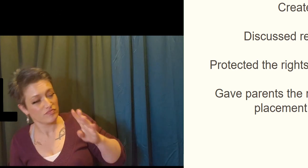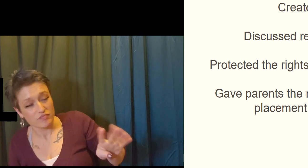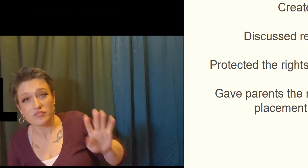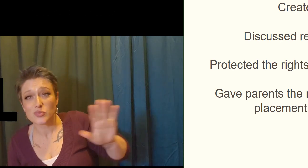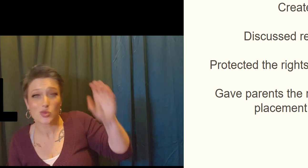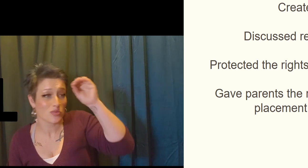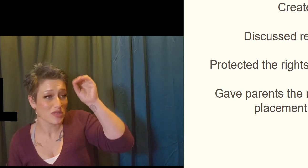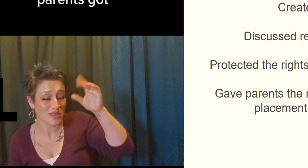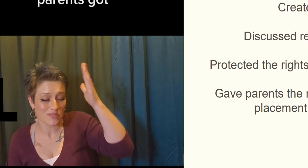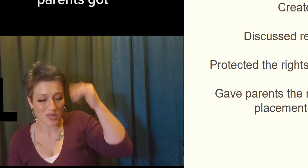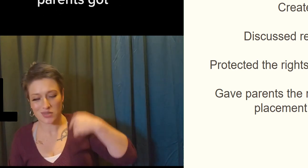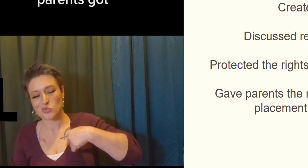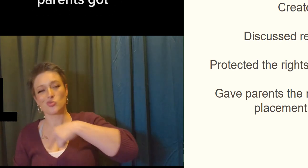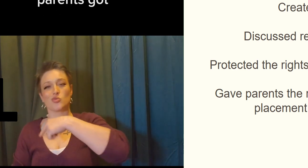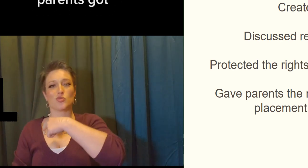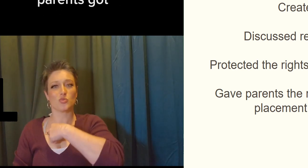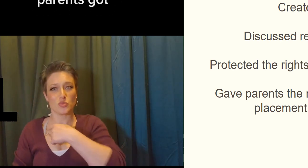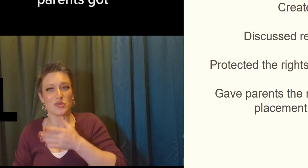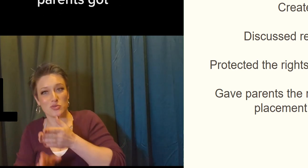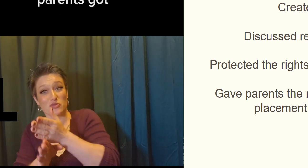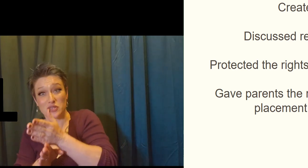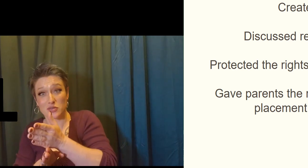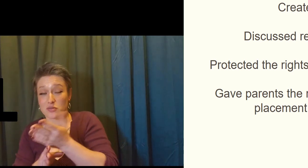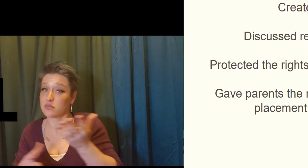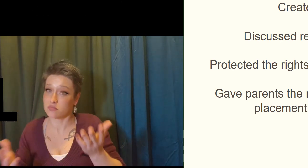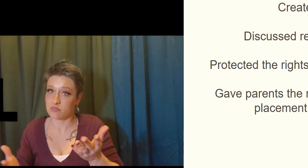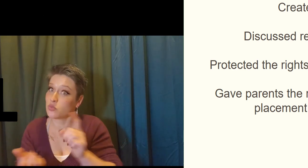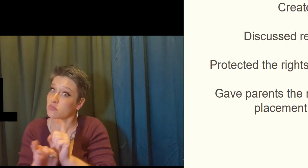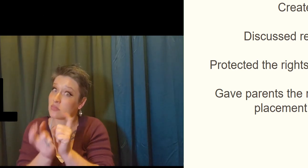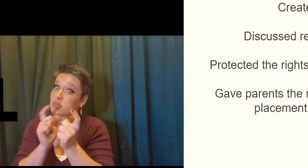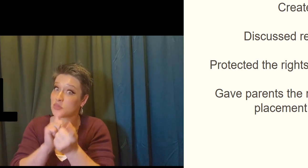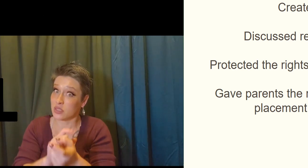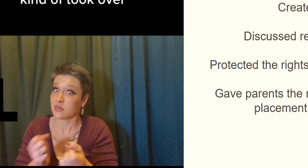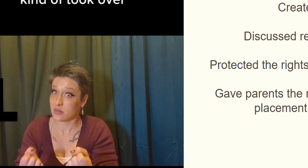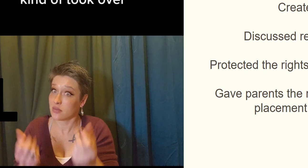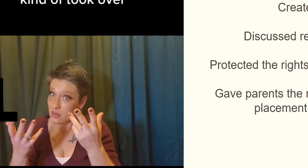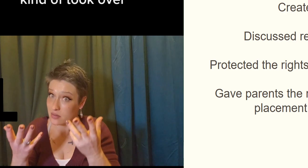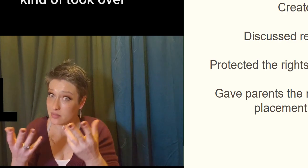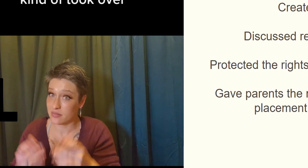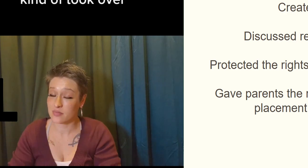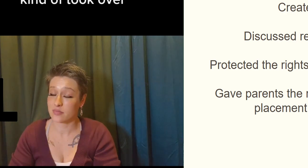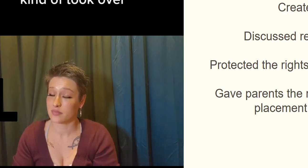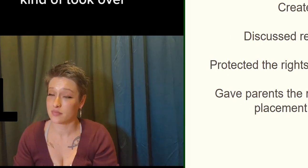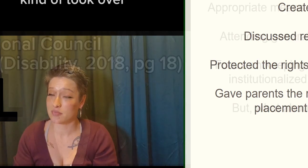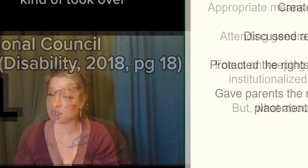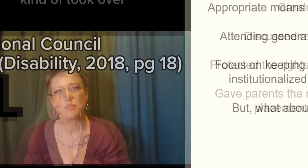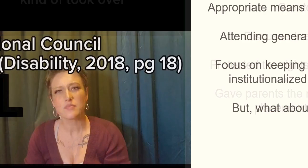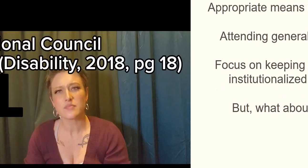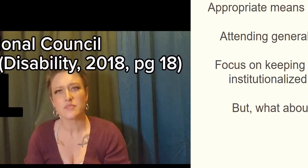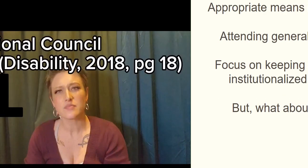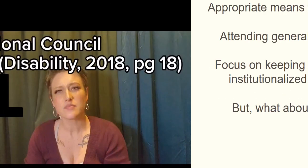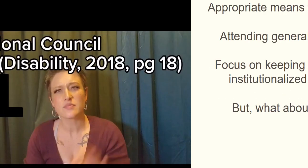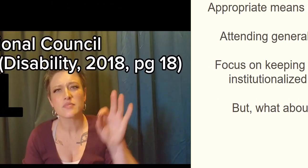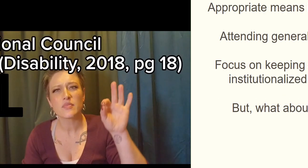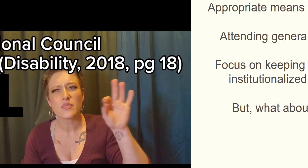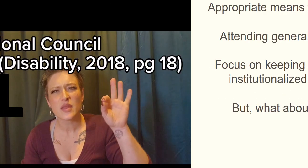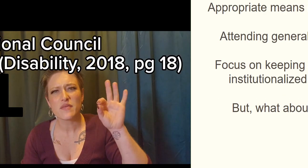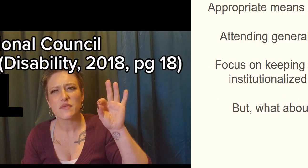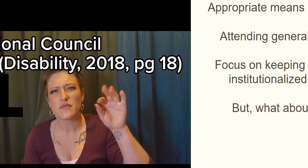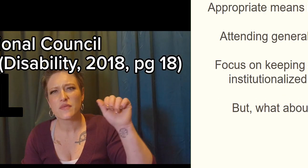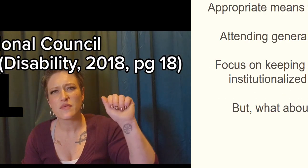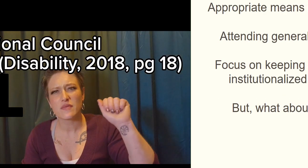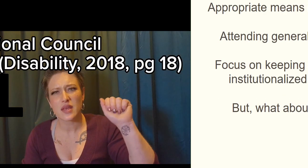we didn't ask you, was sort of the response parents got. Their opinions didn't matter. And the professionals just kind of...